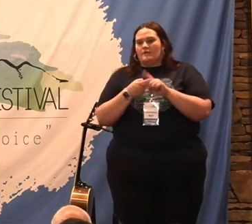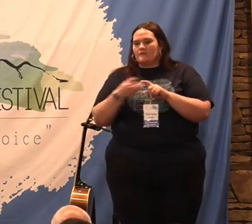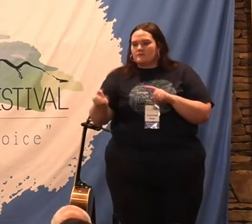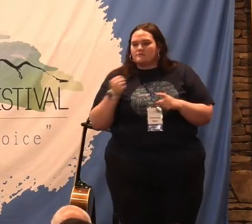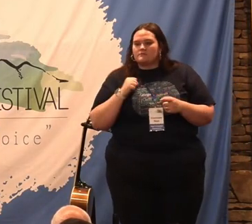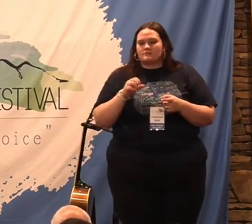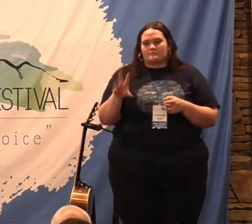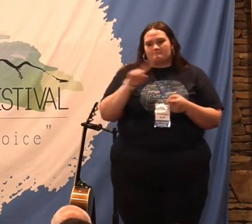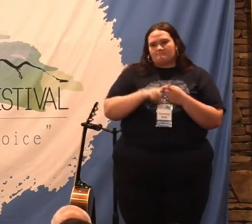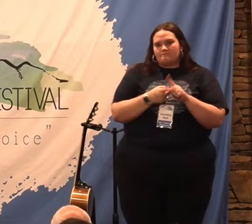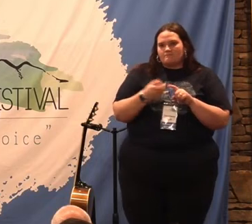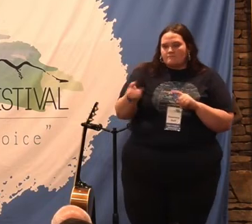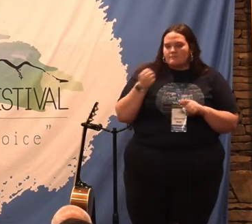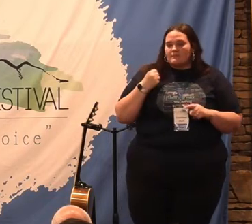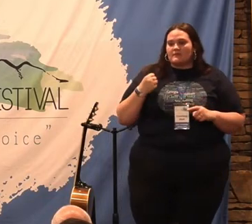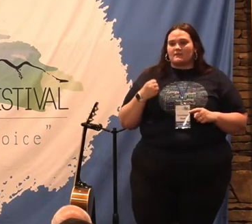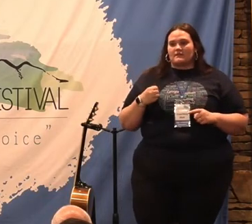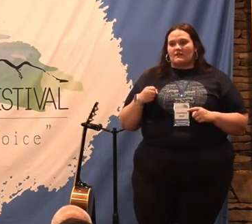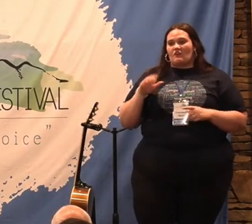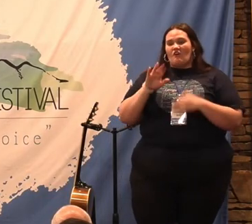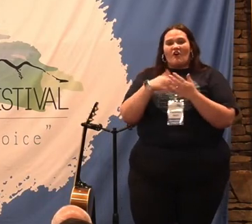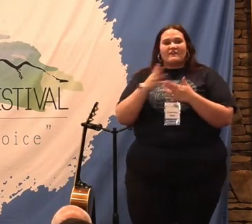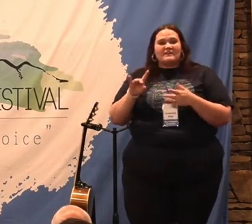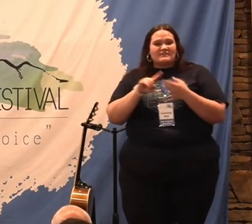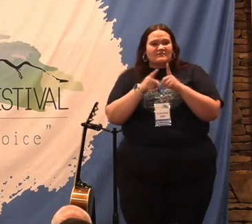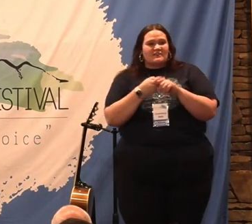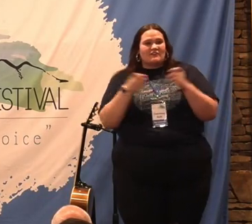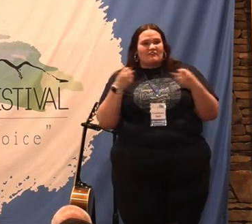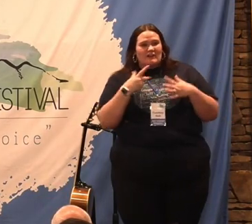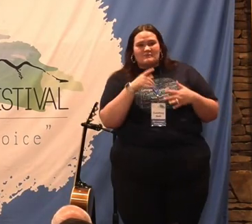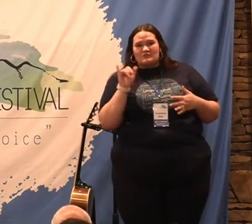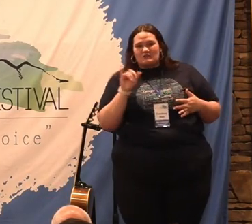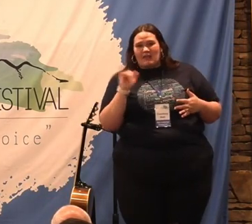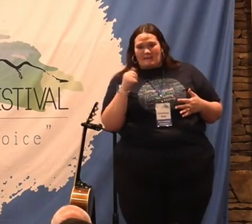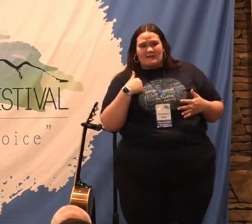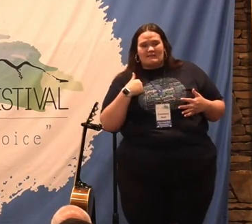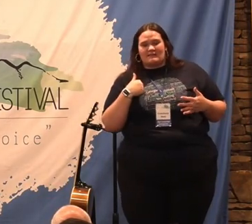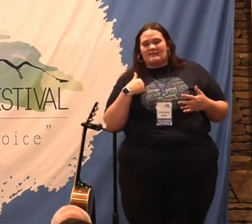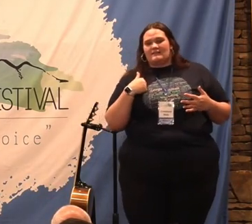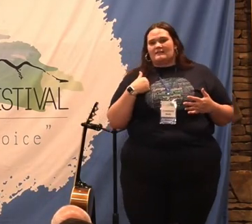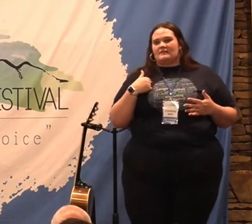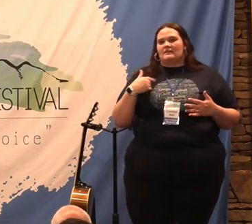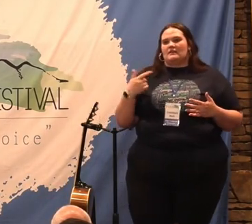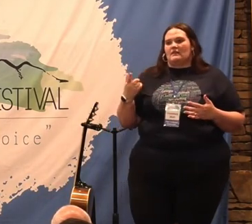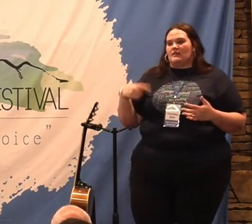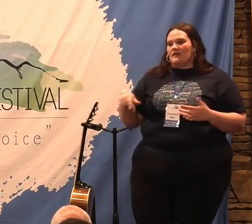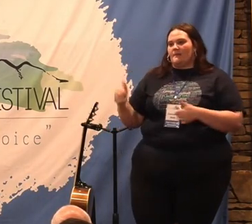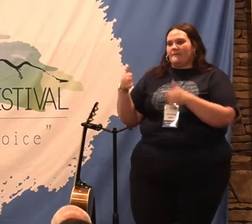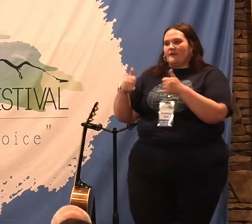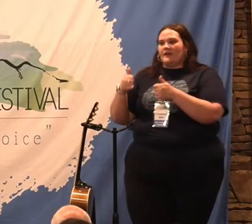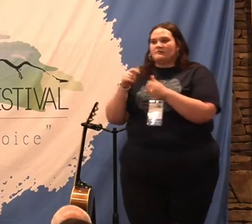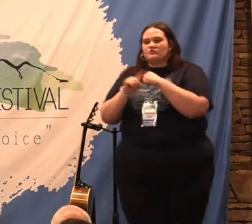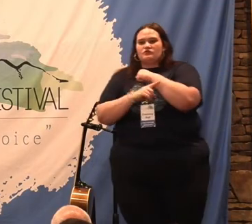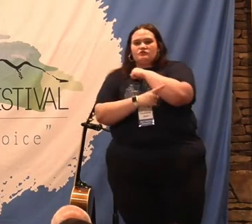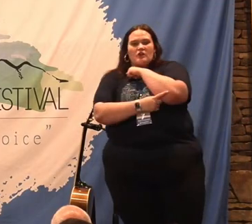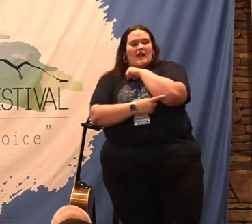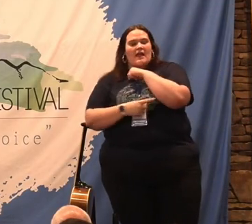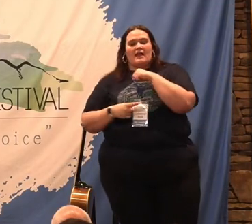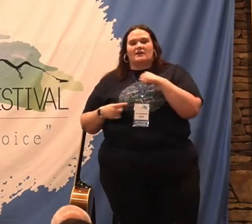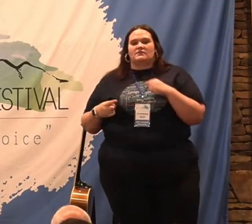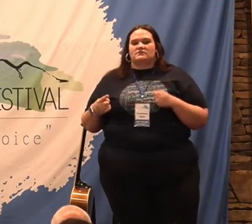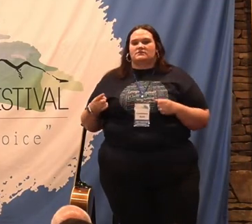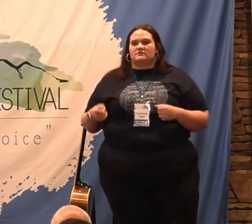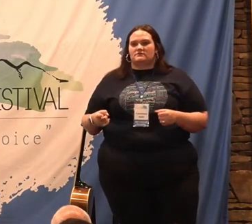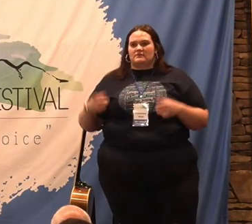of him as I am. They pick up all their trash, plus trash that had been there for 6 weeks. They put it in a